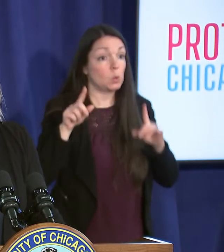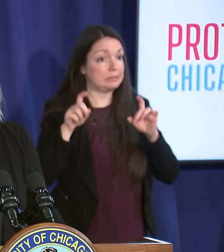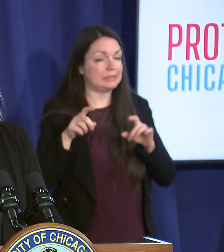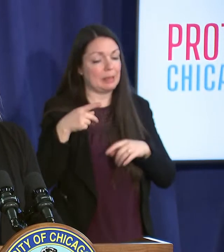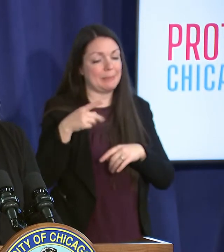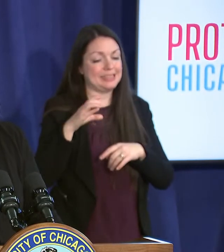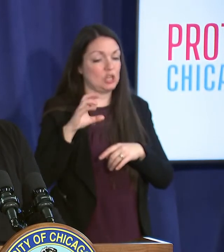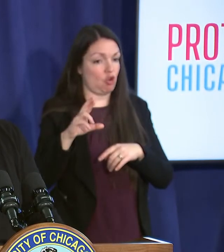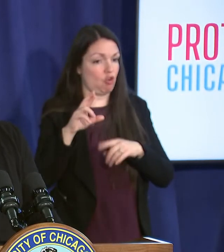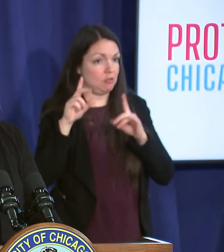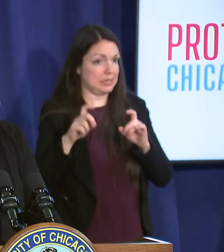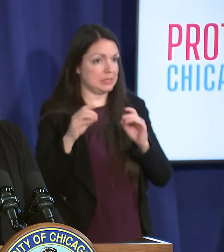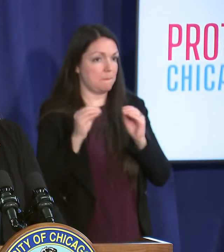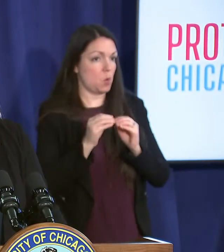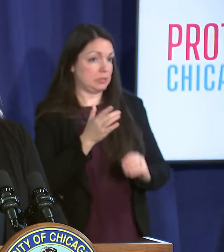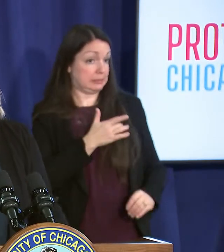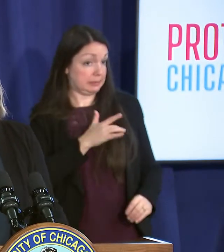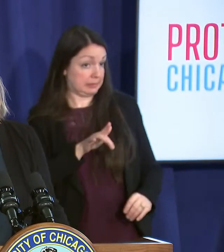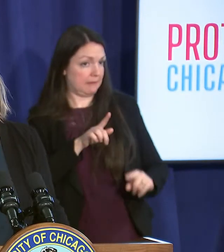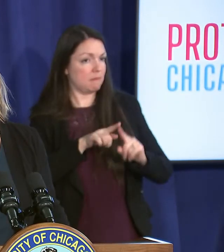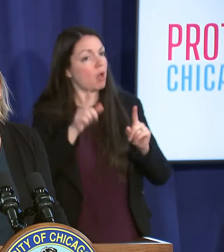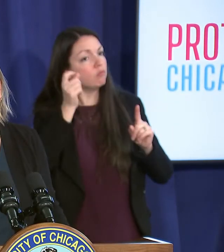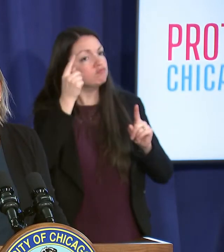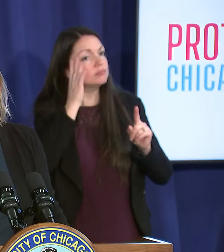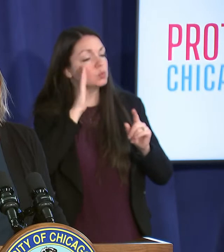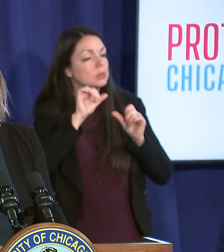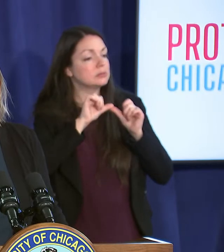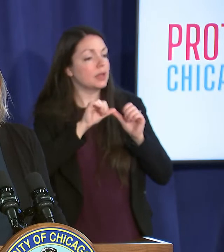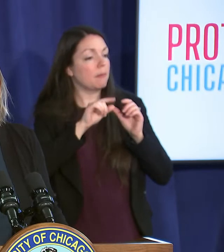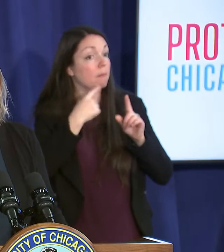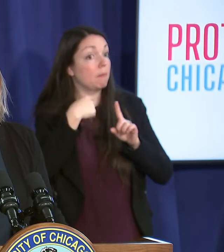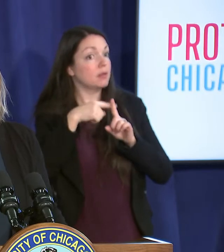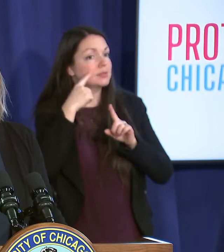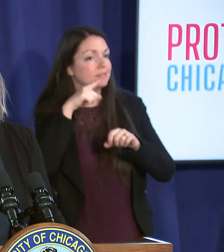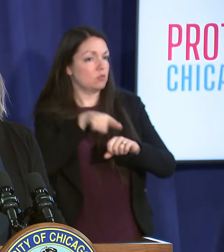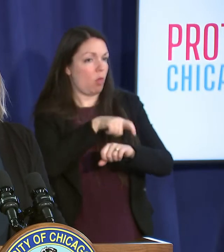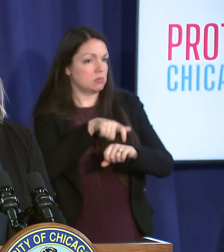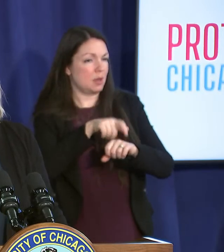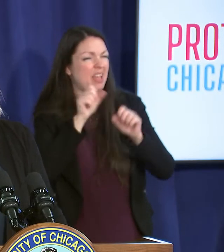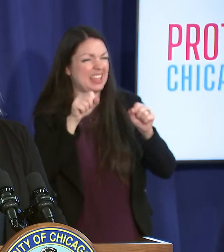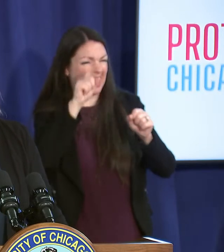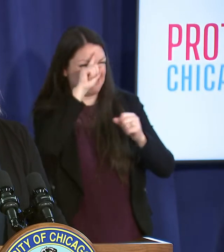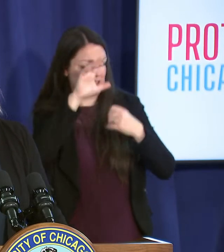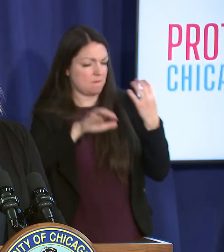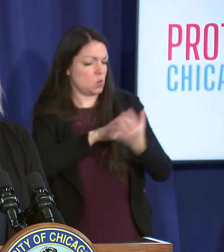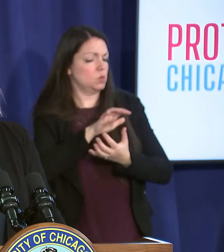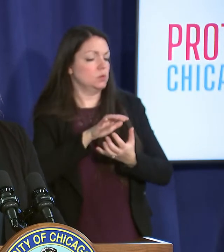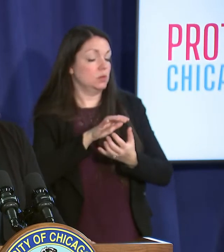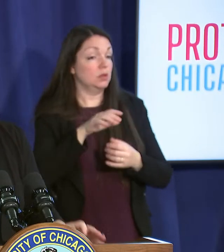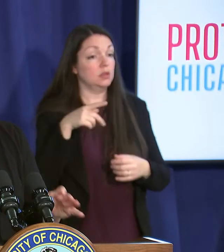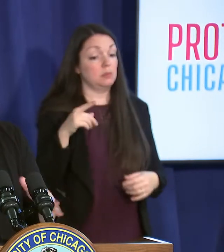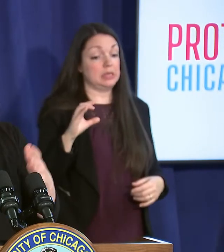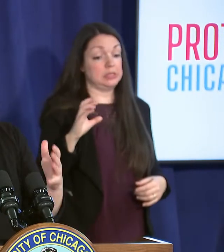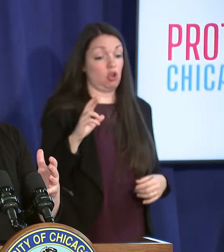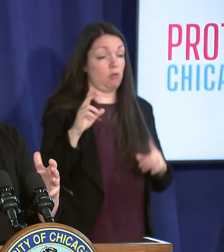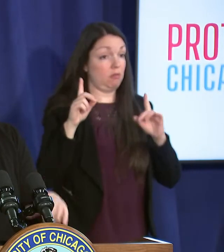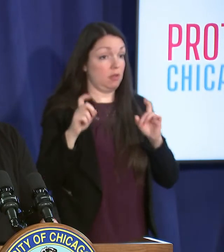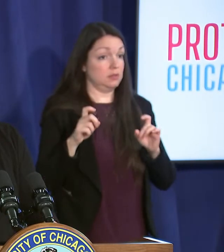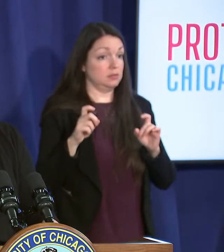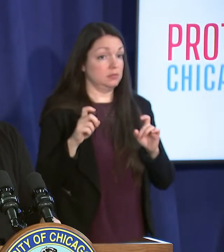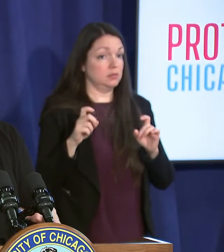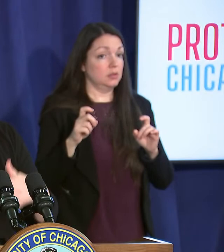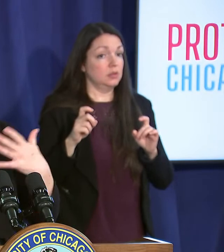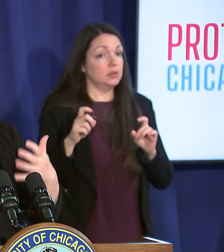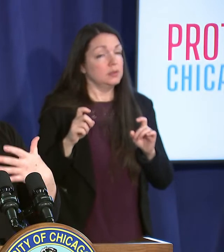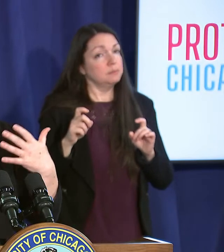PCR tests are more sensitive, but they stay positive for a really long time, and they can confuse people because PCR tests are not picking